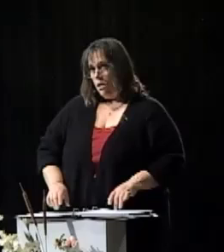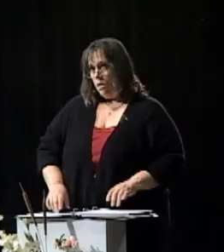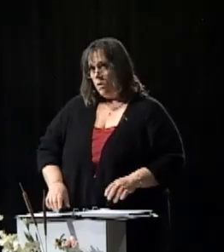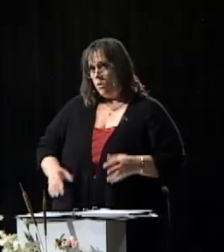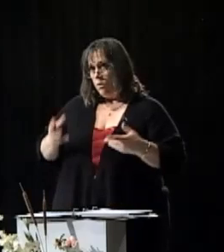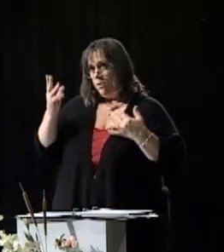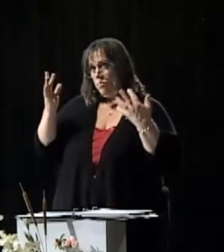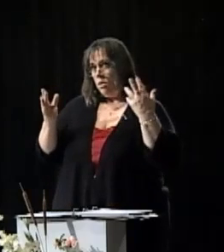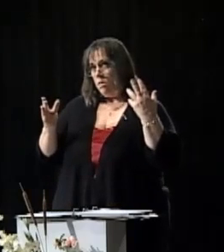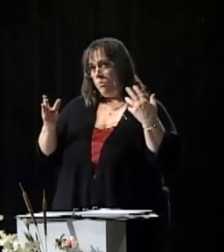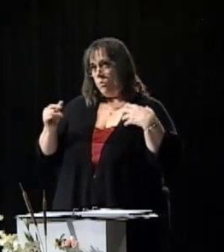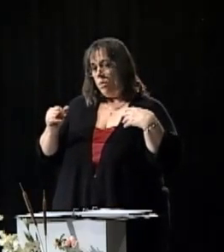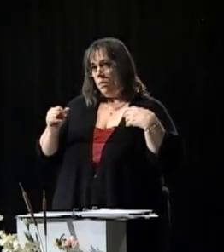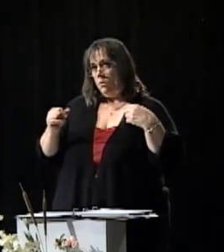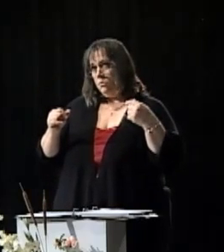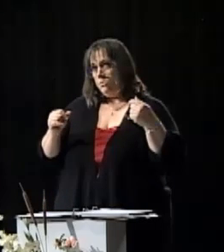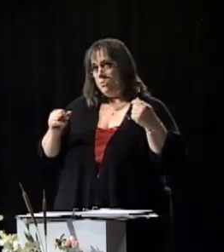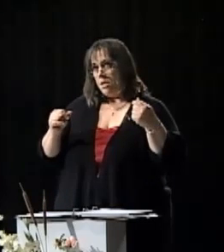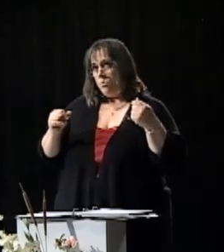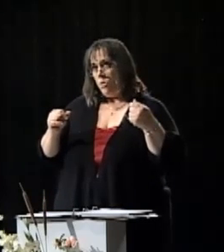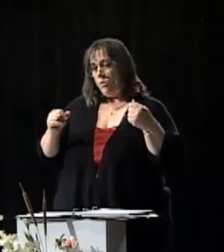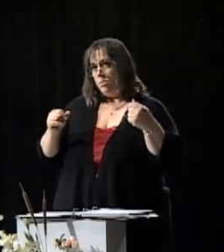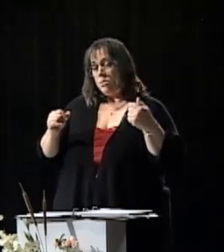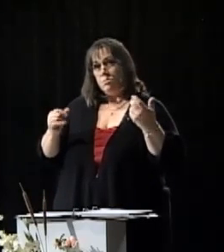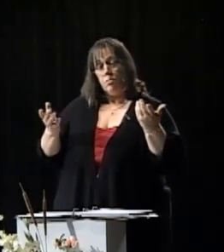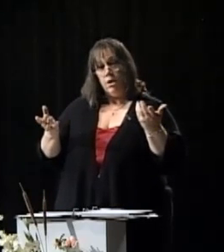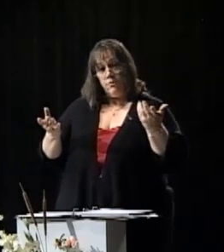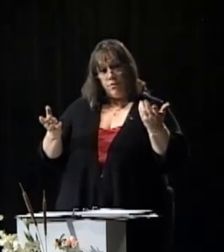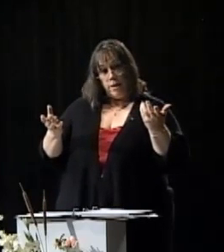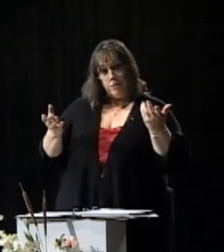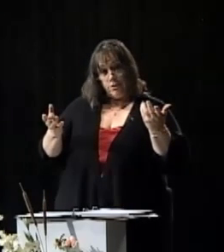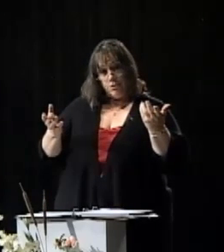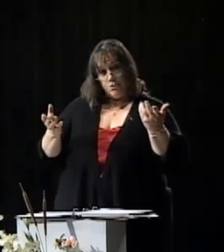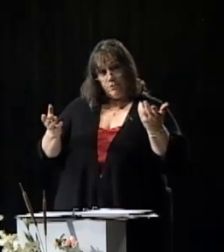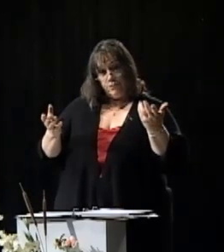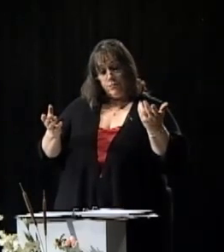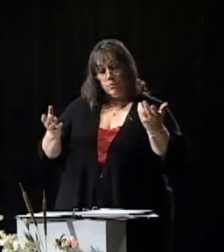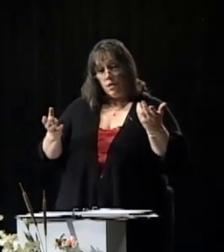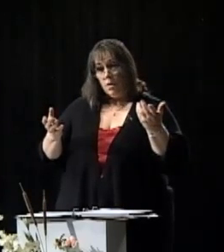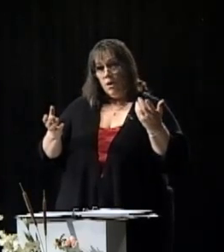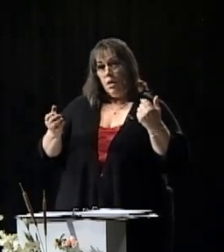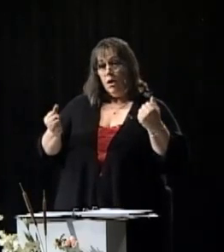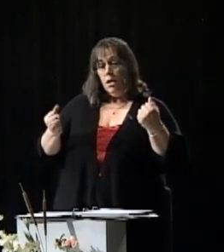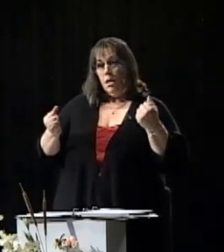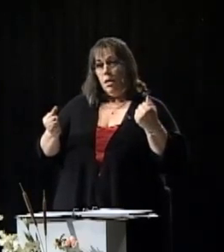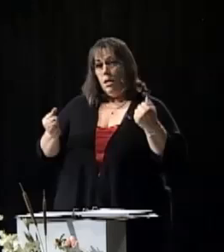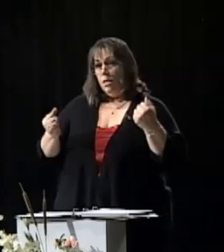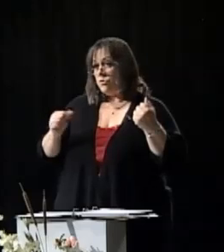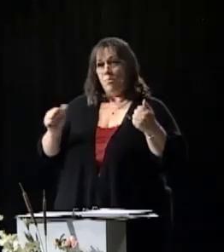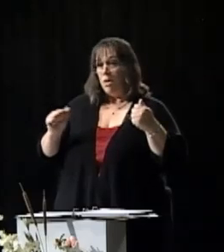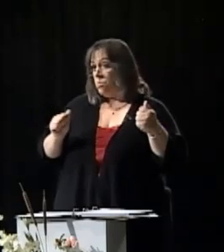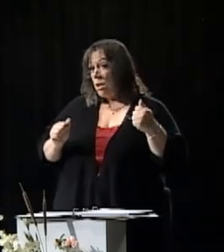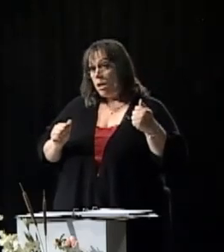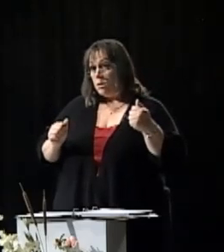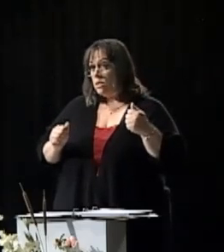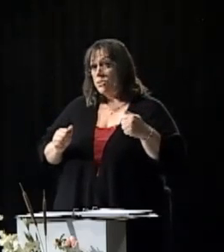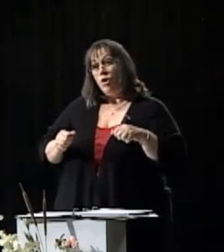You know, even when a big one in the day programs is when we have fire drills. It's not being polite, you're not saying,